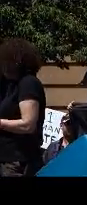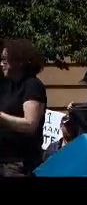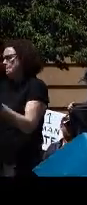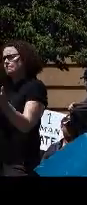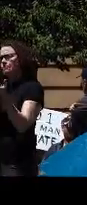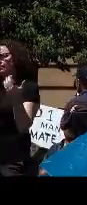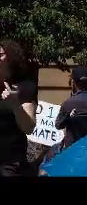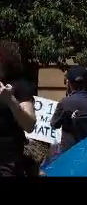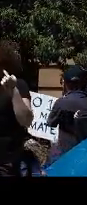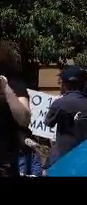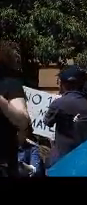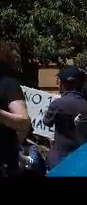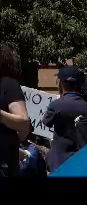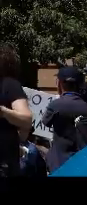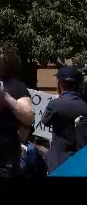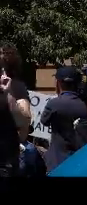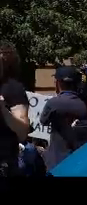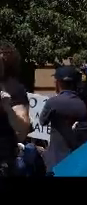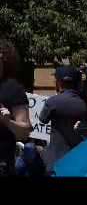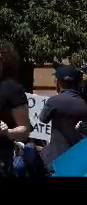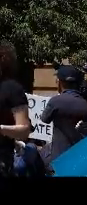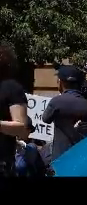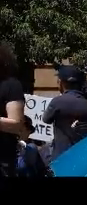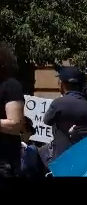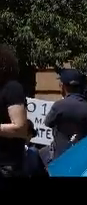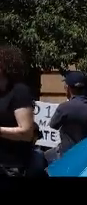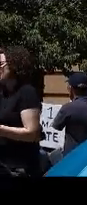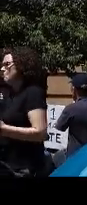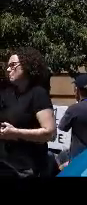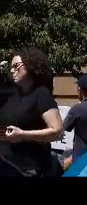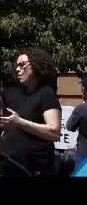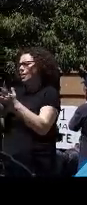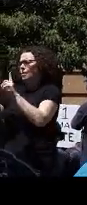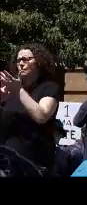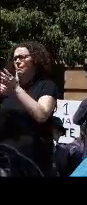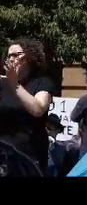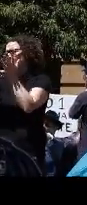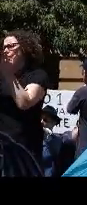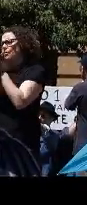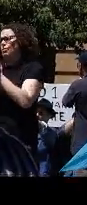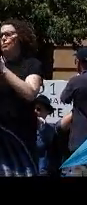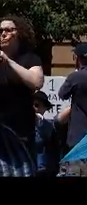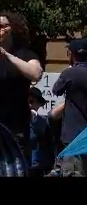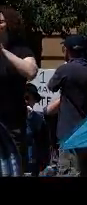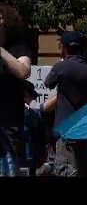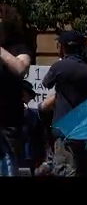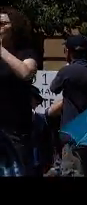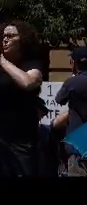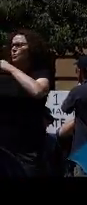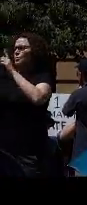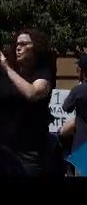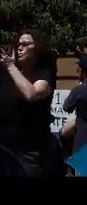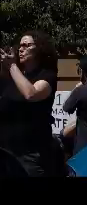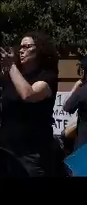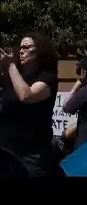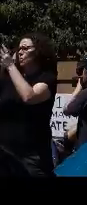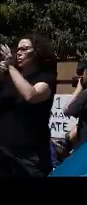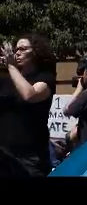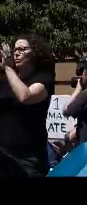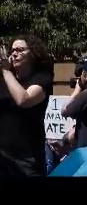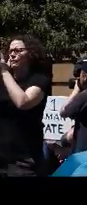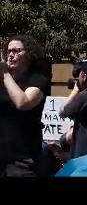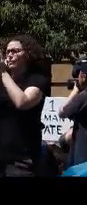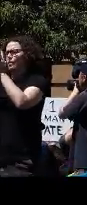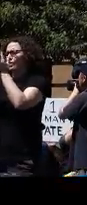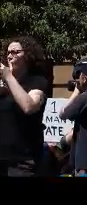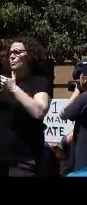Now, I think we've got the volume tested. That's good. My name is Matthew Donovan, and I'm proud to be the lead organiser of Brisbane